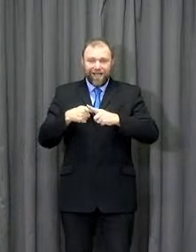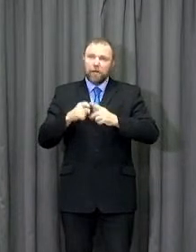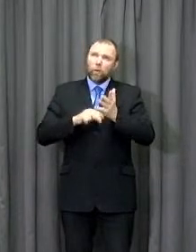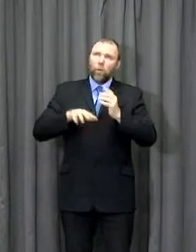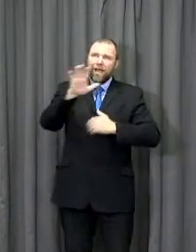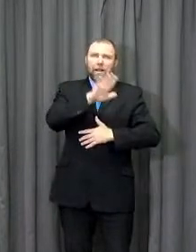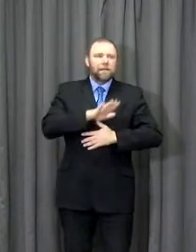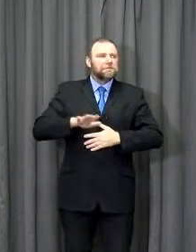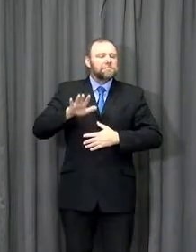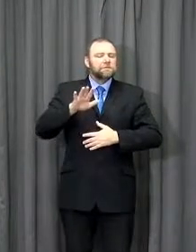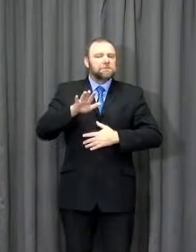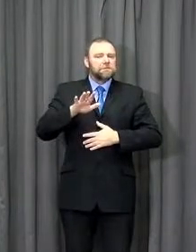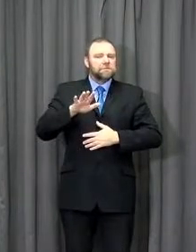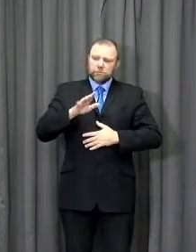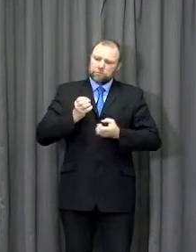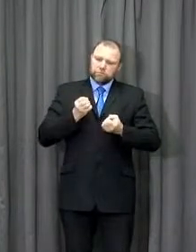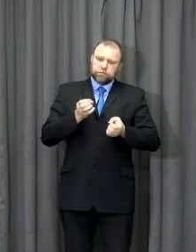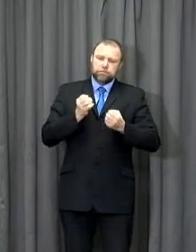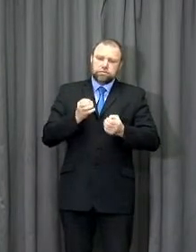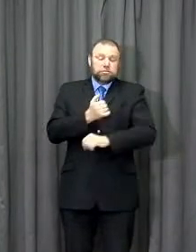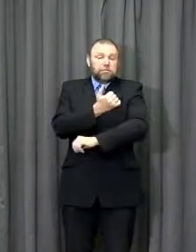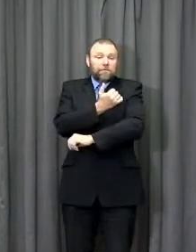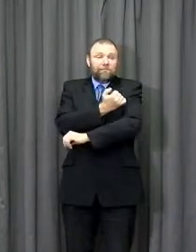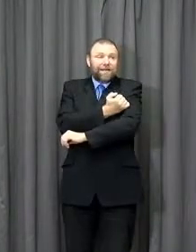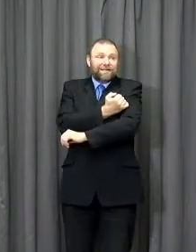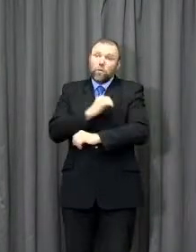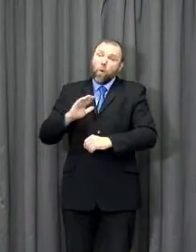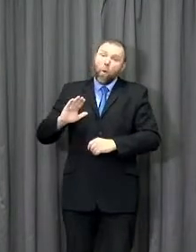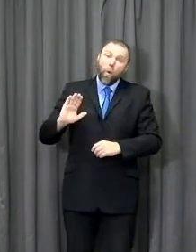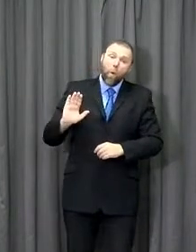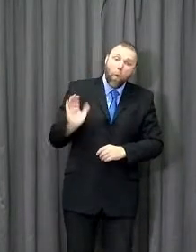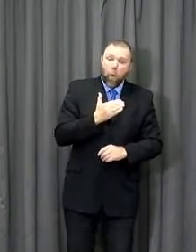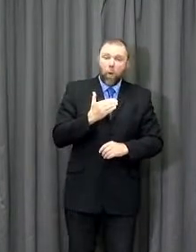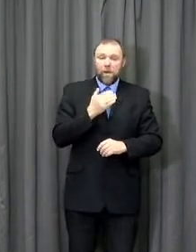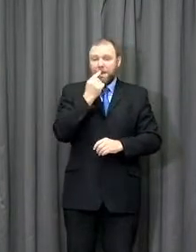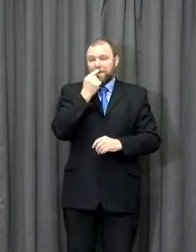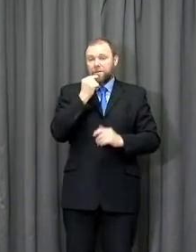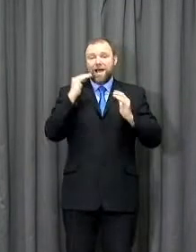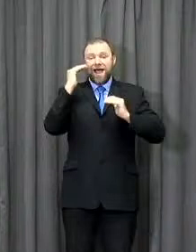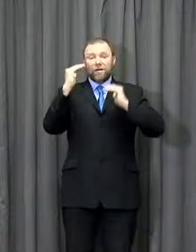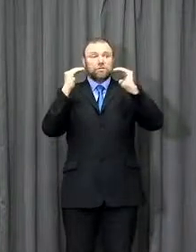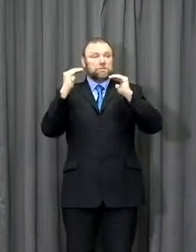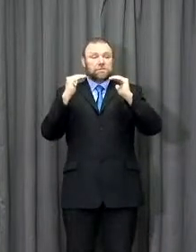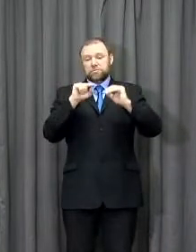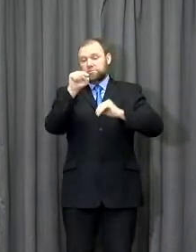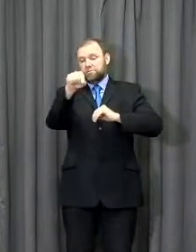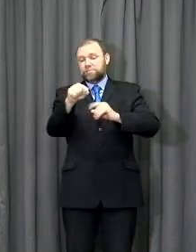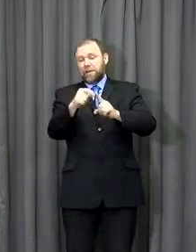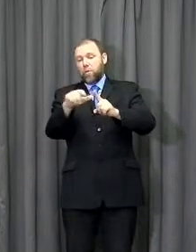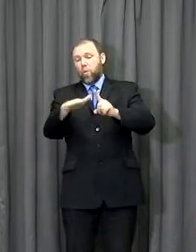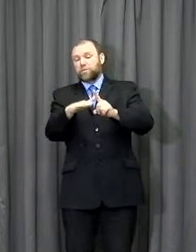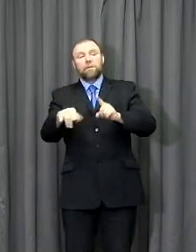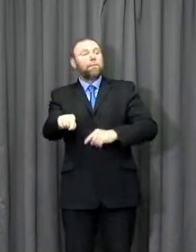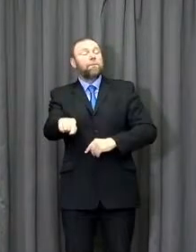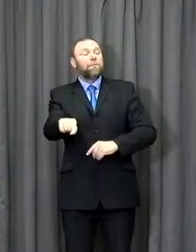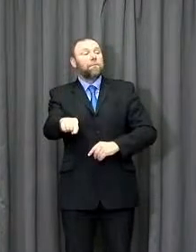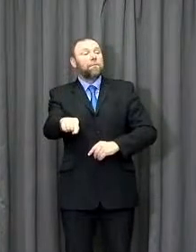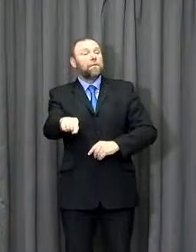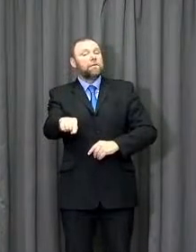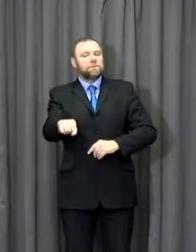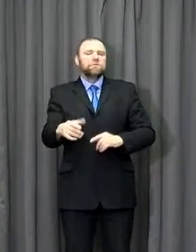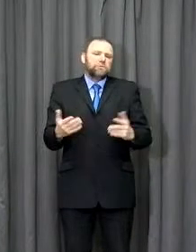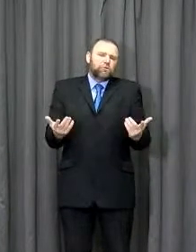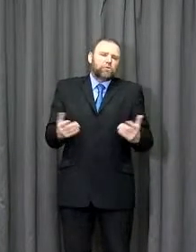getting vaccine to all eligible adults by the autumn, and so within